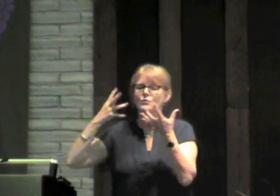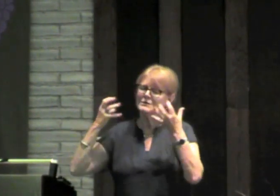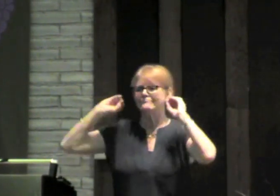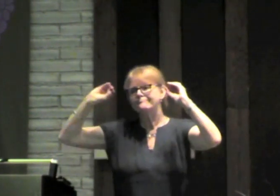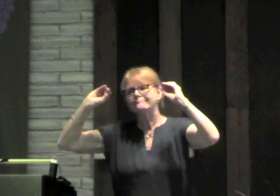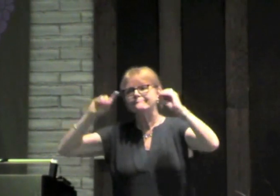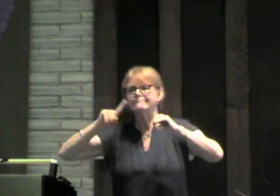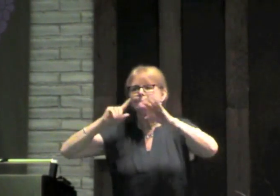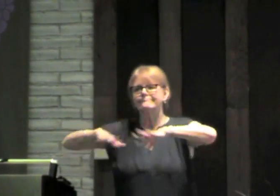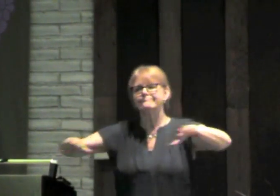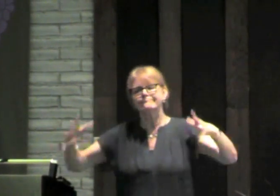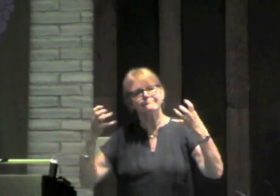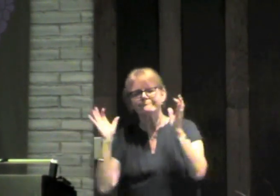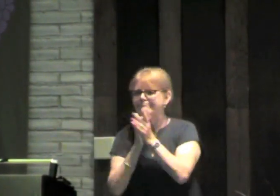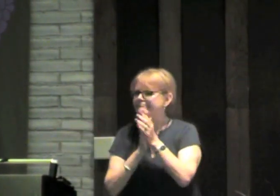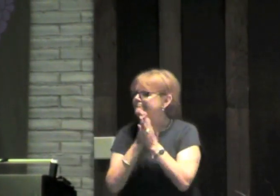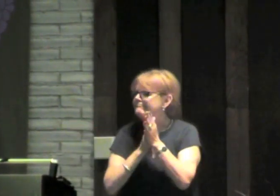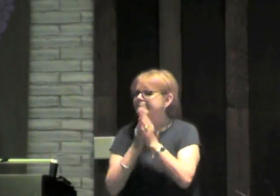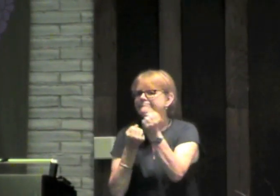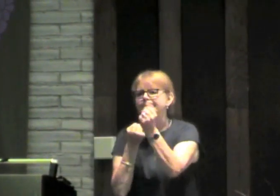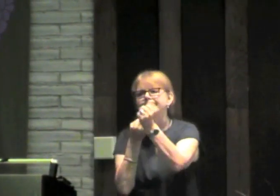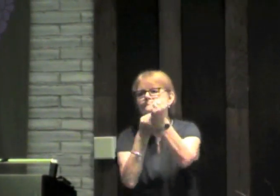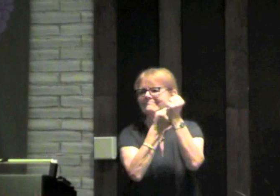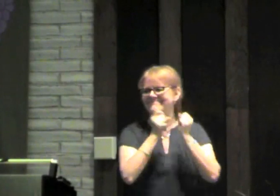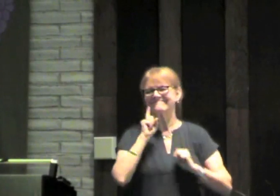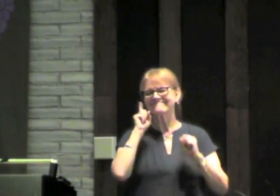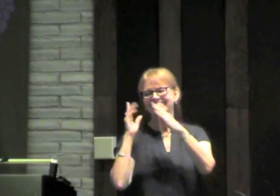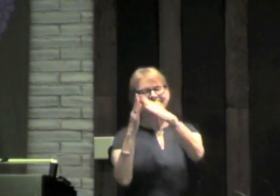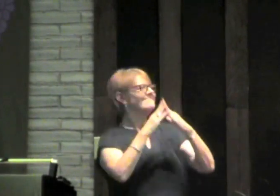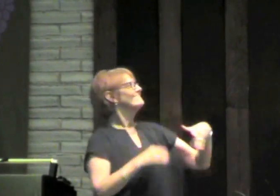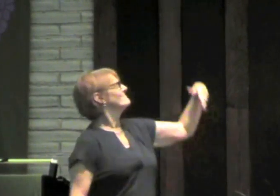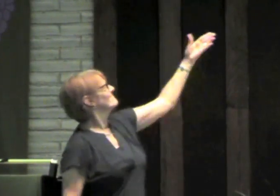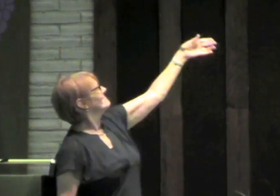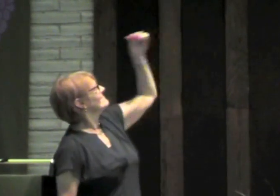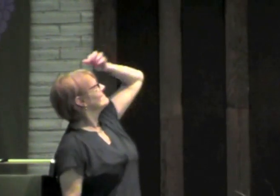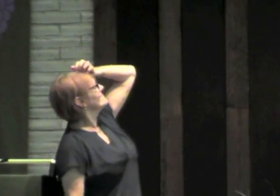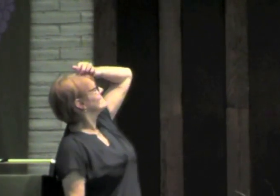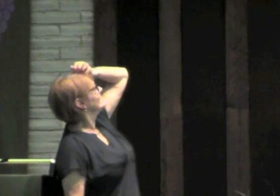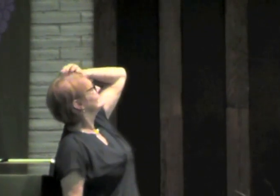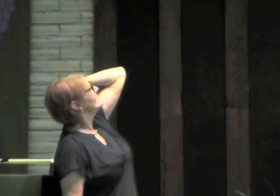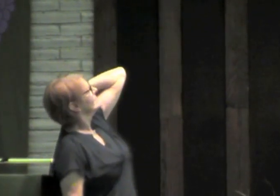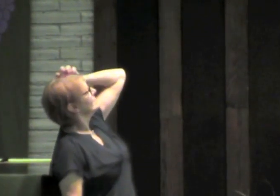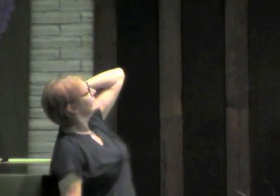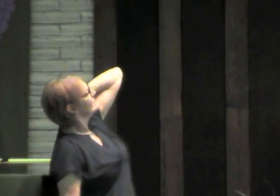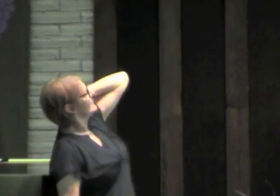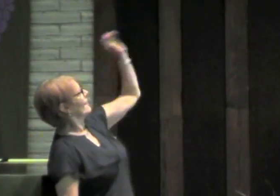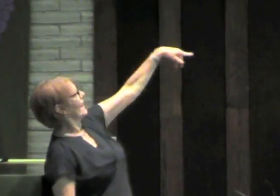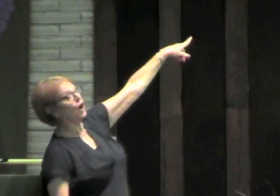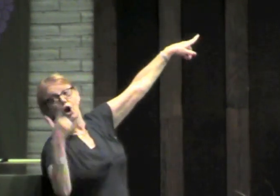go to the university. He wanted to teach deaf children. That's what he wants to do. So he really is strongly in favor of supporting the deaf